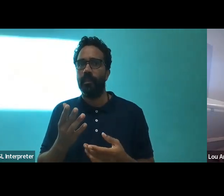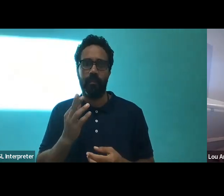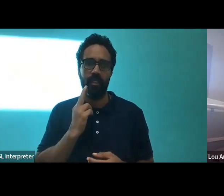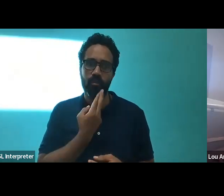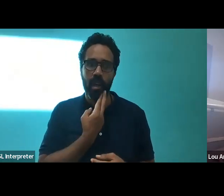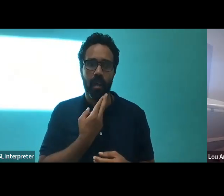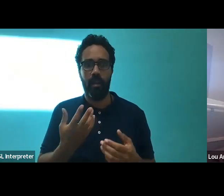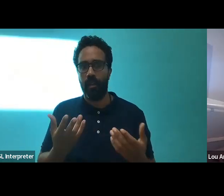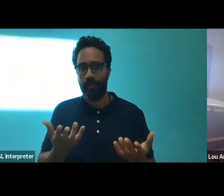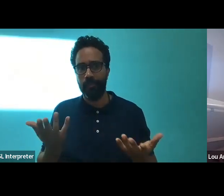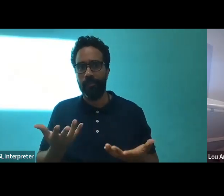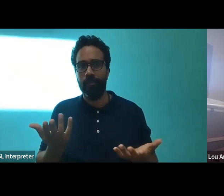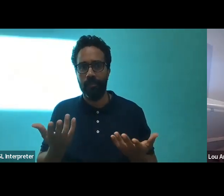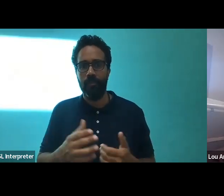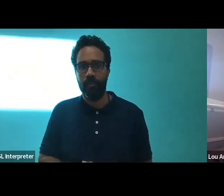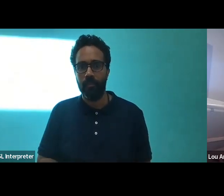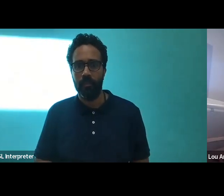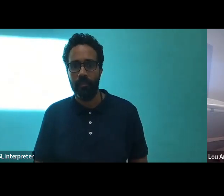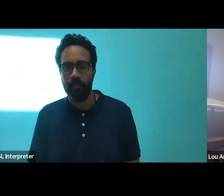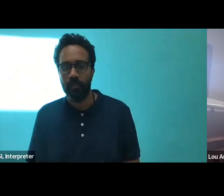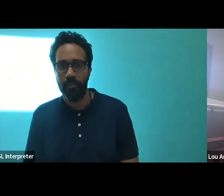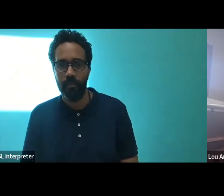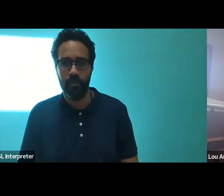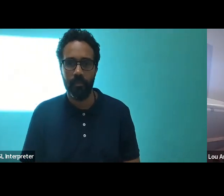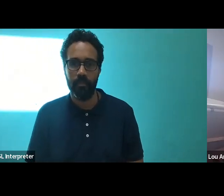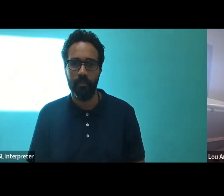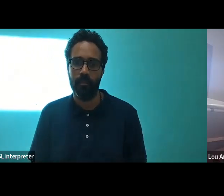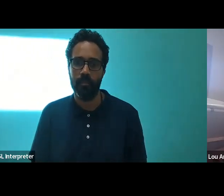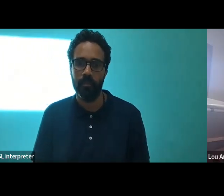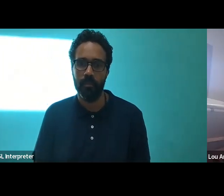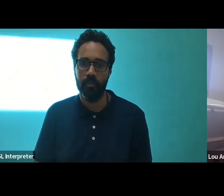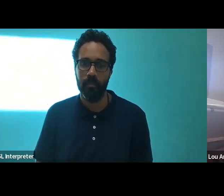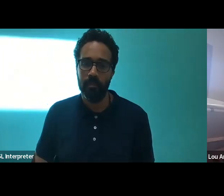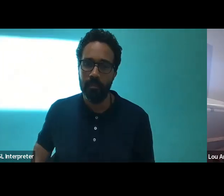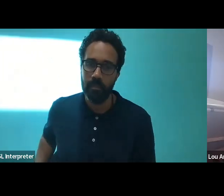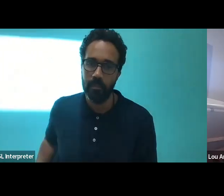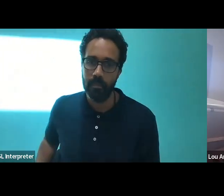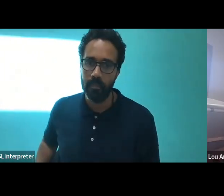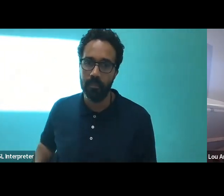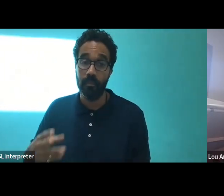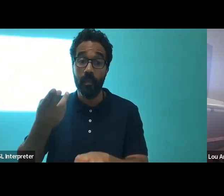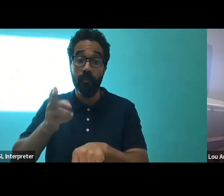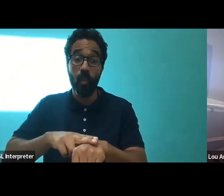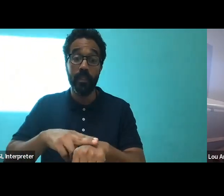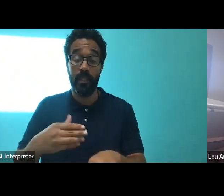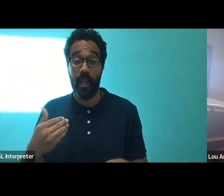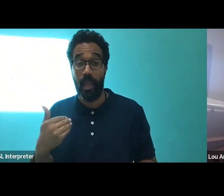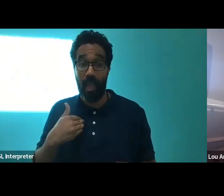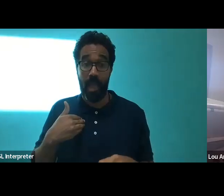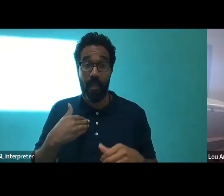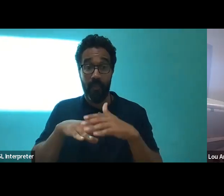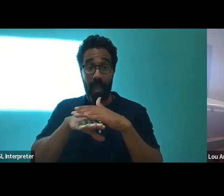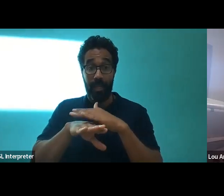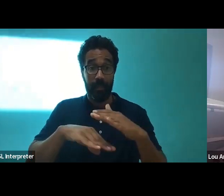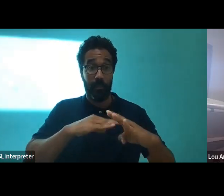such. Of course, there were a lot of access barriers back then,